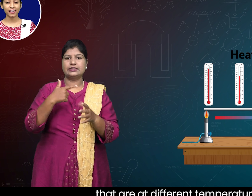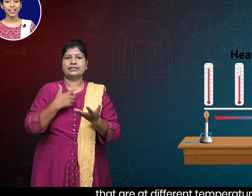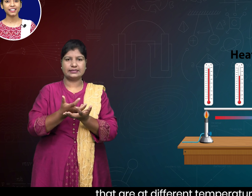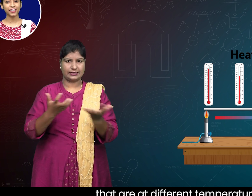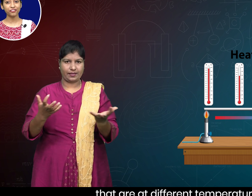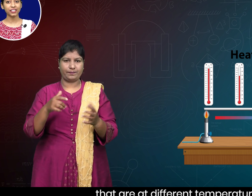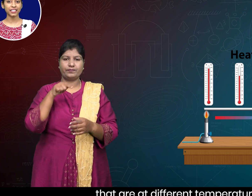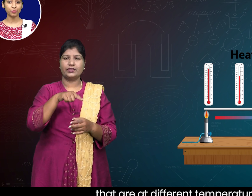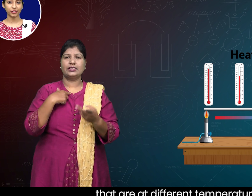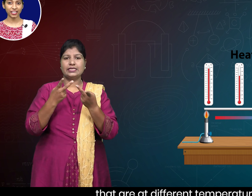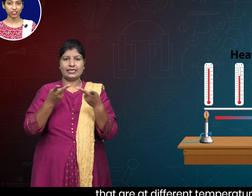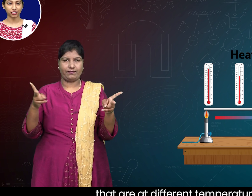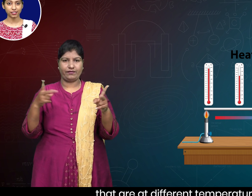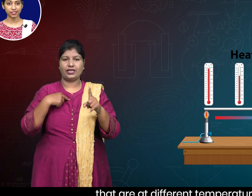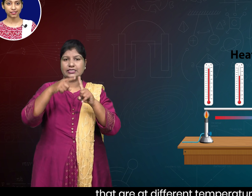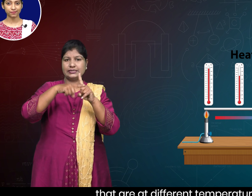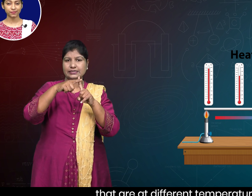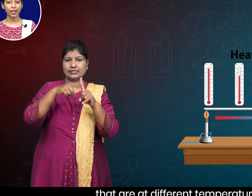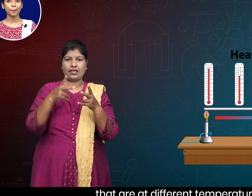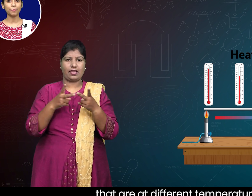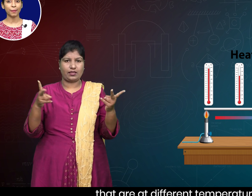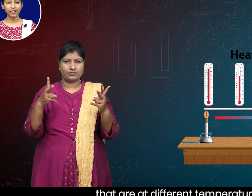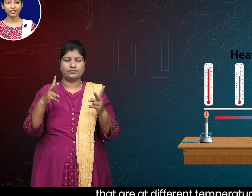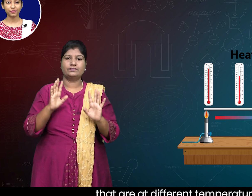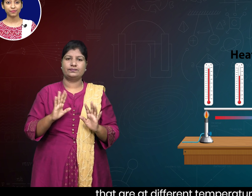are at different temperatures